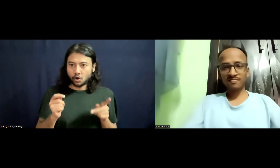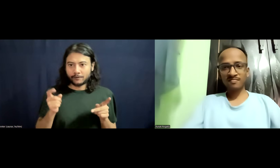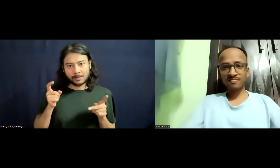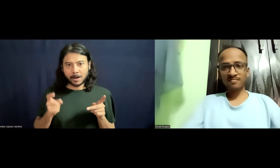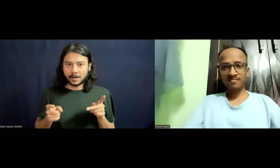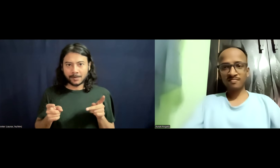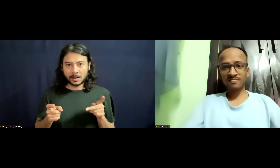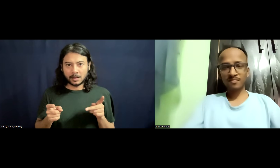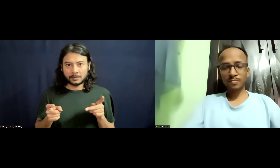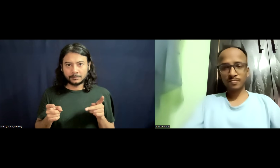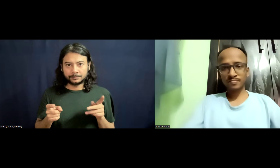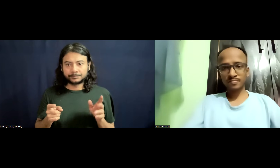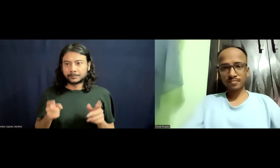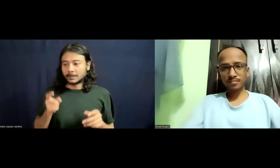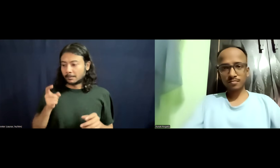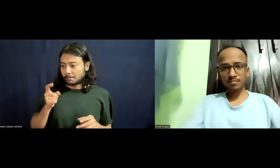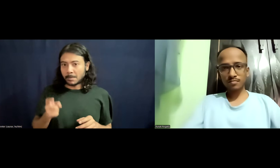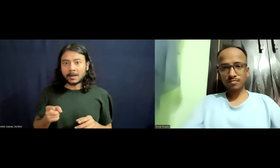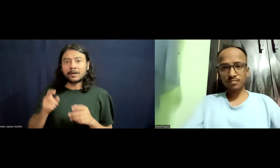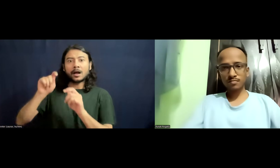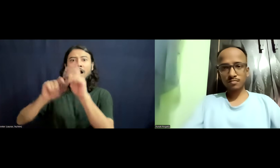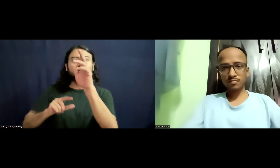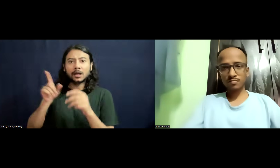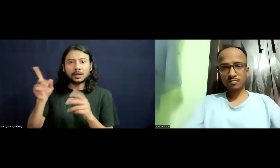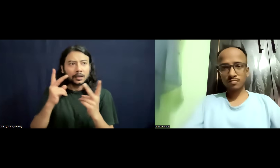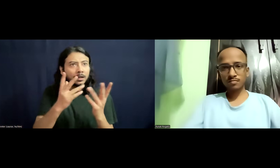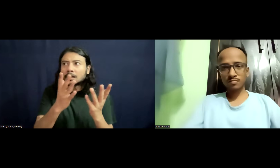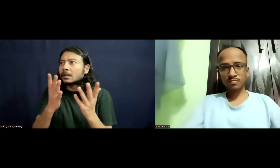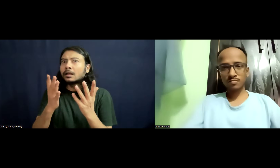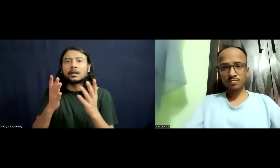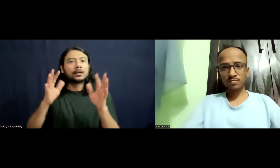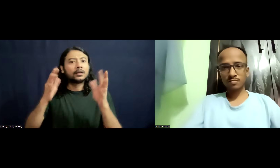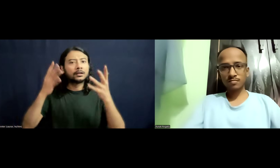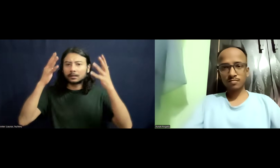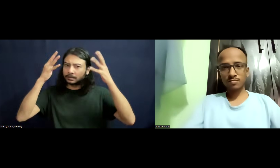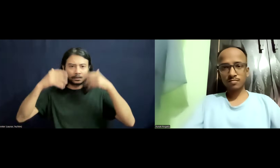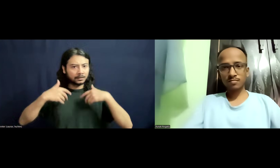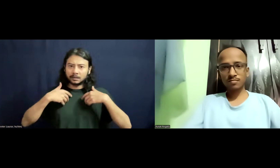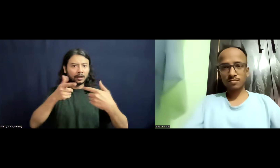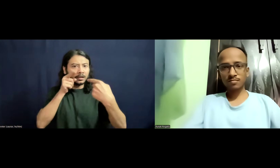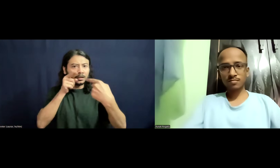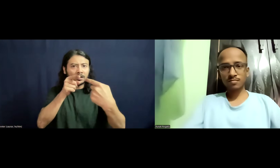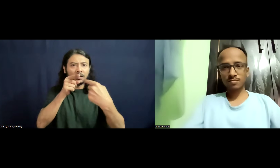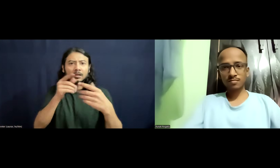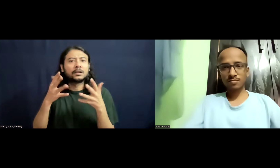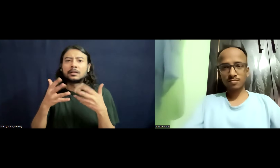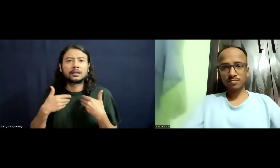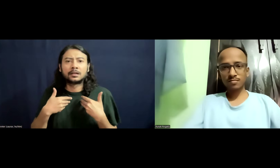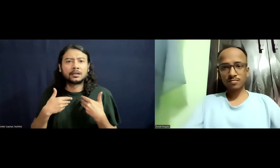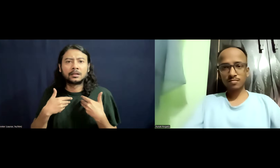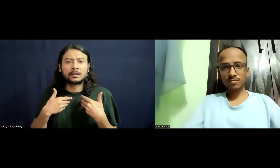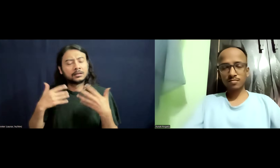take sannyas, and I will go to the forest. I don't want to fight because fighting means I have to kill my own